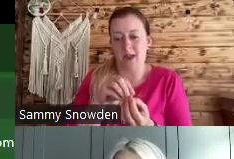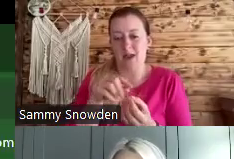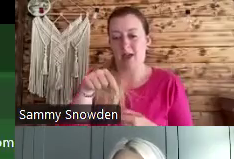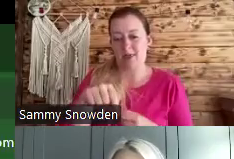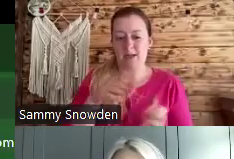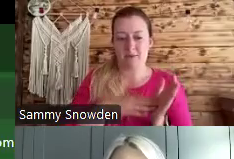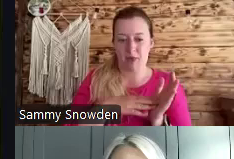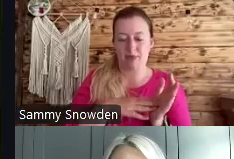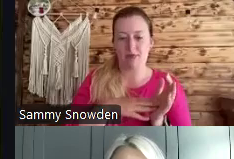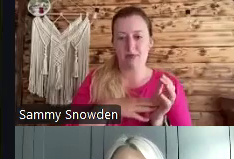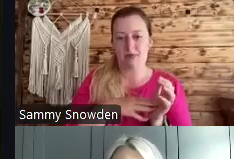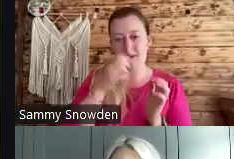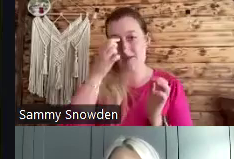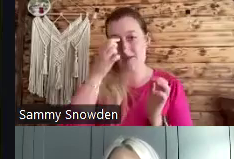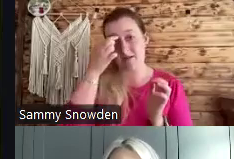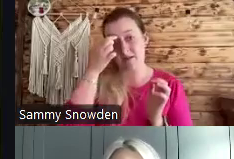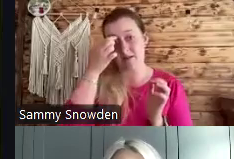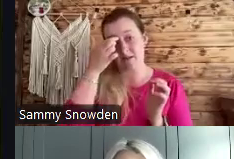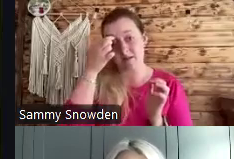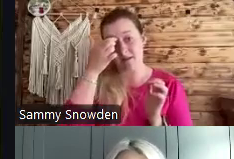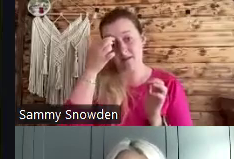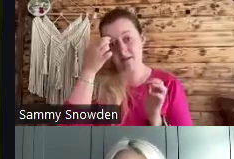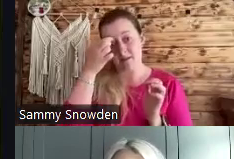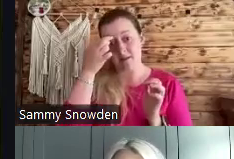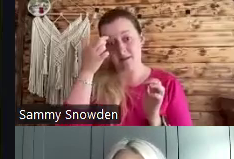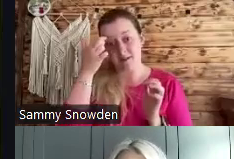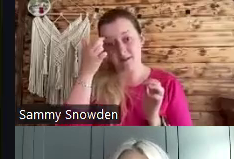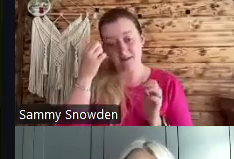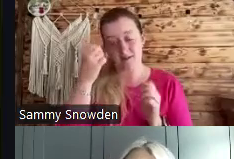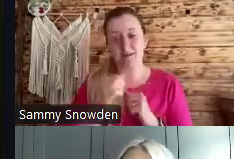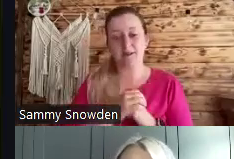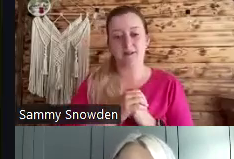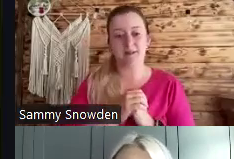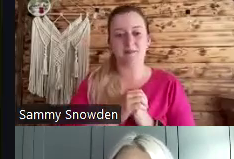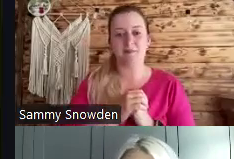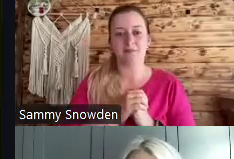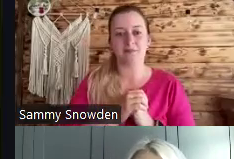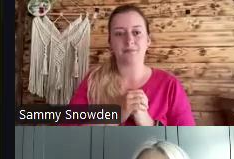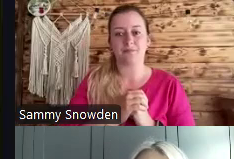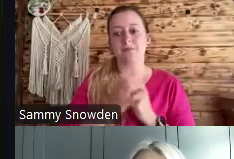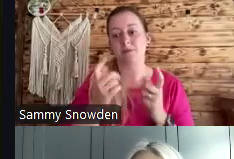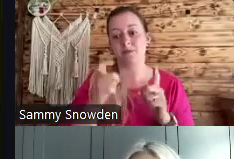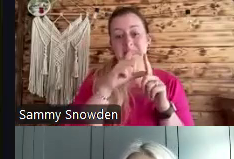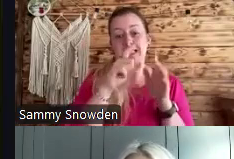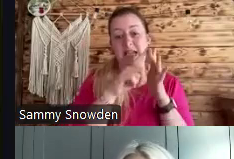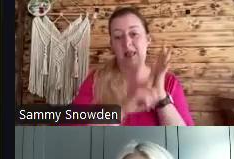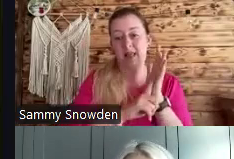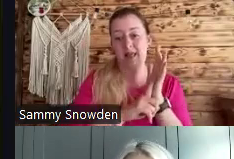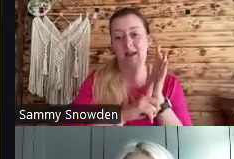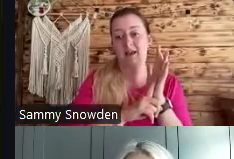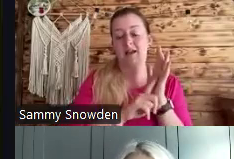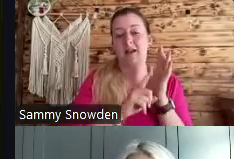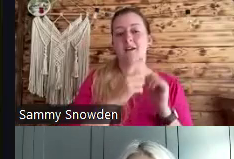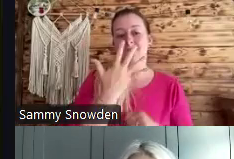things that we can use to help with our energy and vitality. So that's what the Dill looks like. It's 5ml, and as